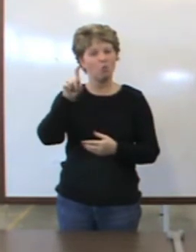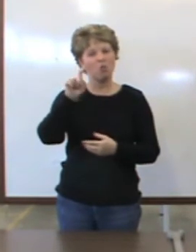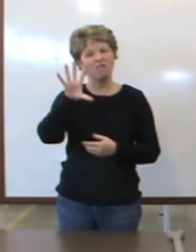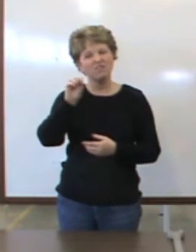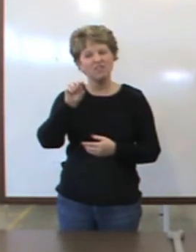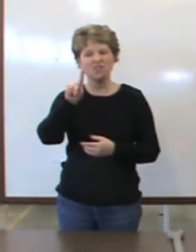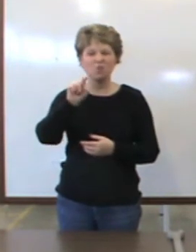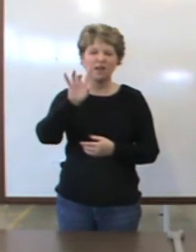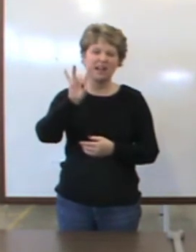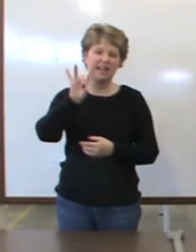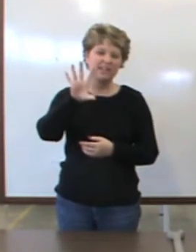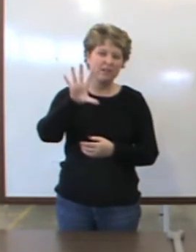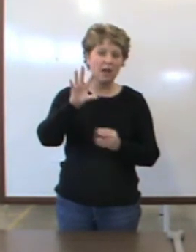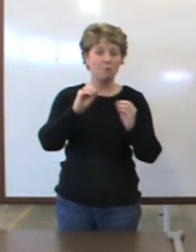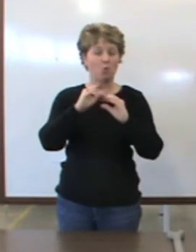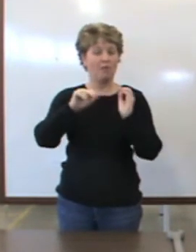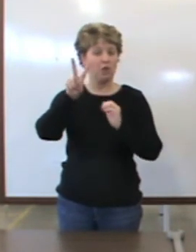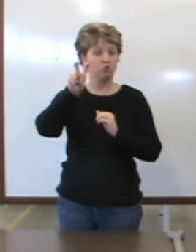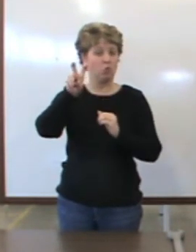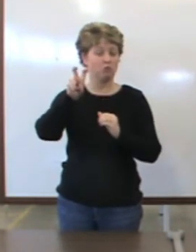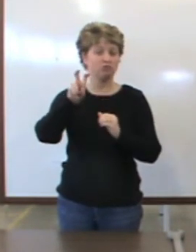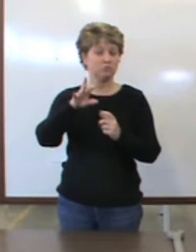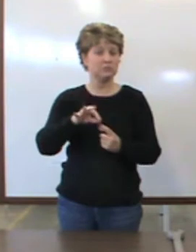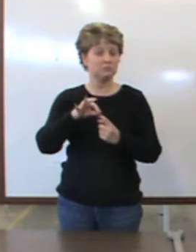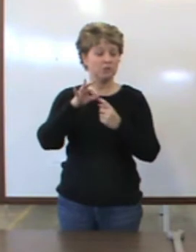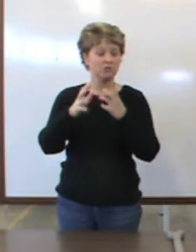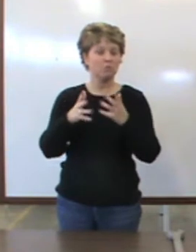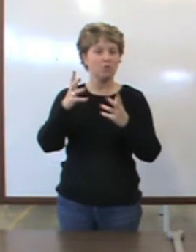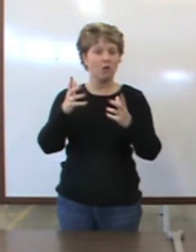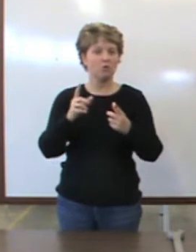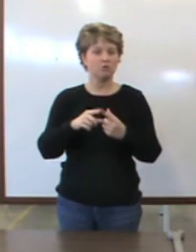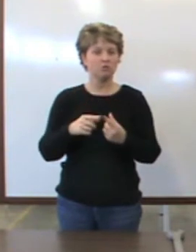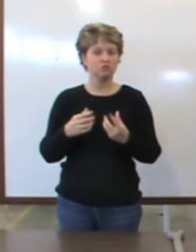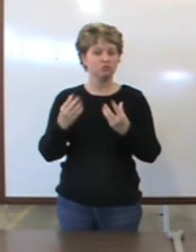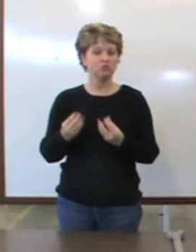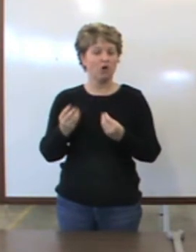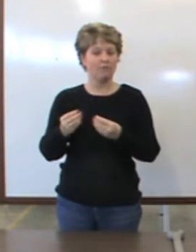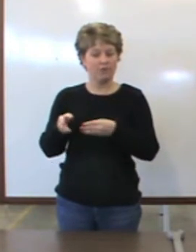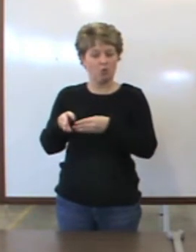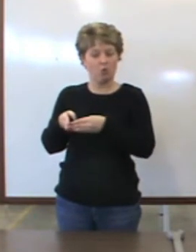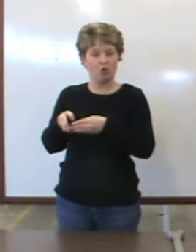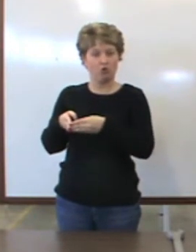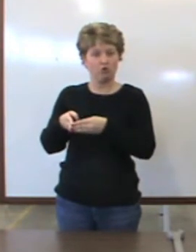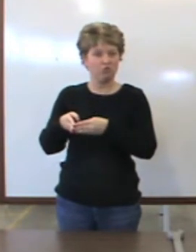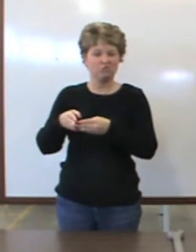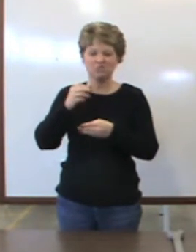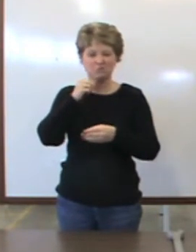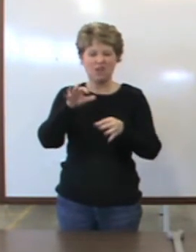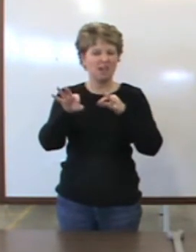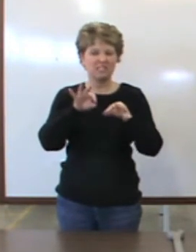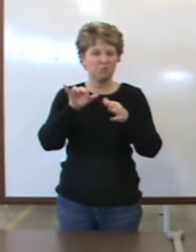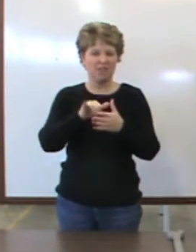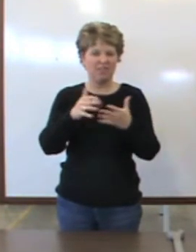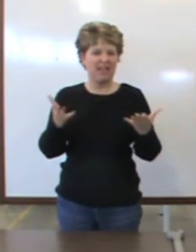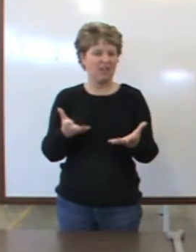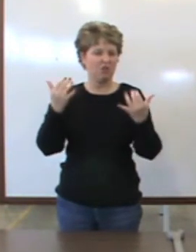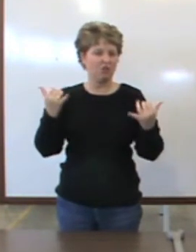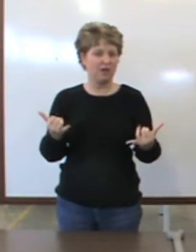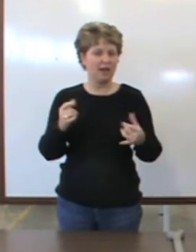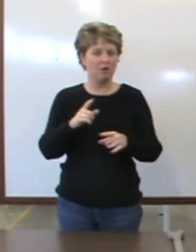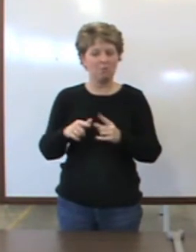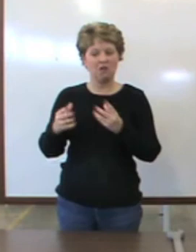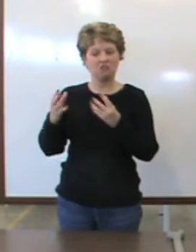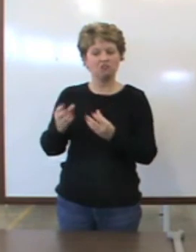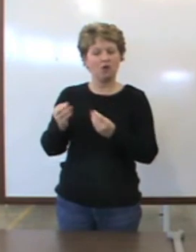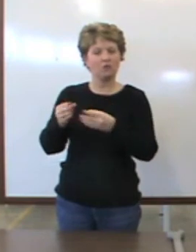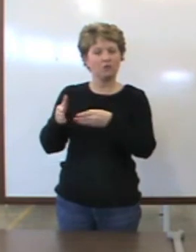150, 185, over 200 especially, you might want to soften the corners. I'm not going to explain that here now, but softening